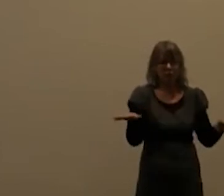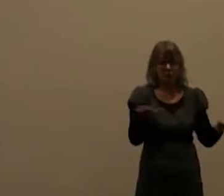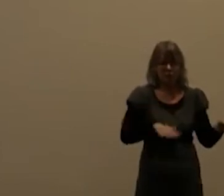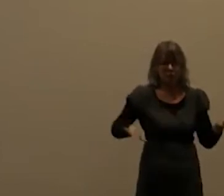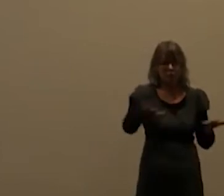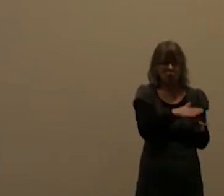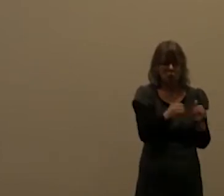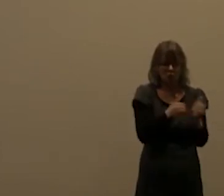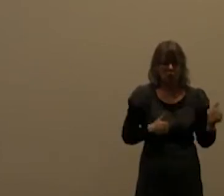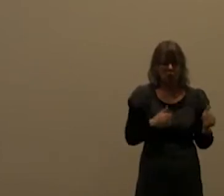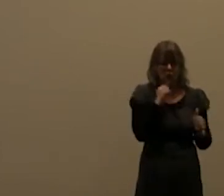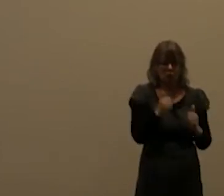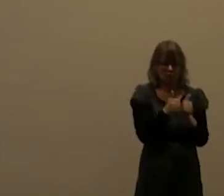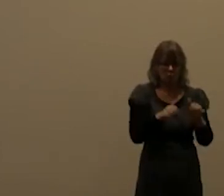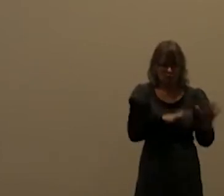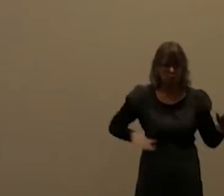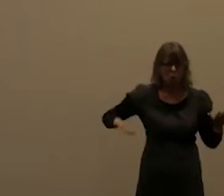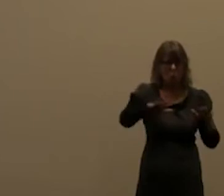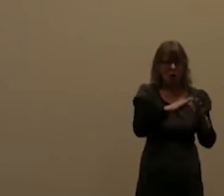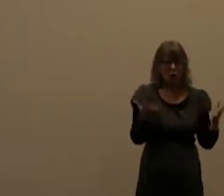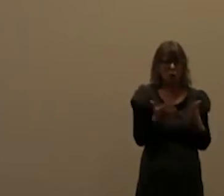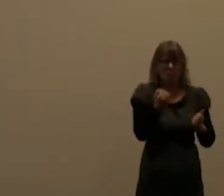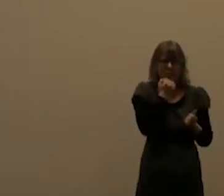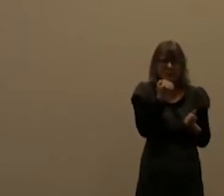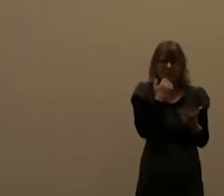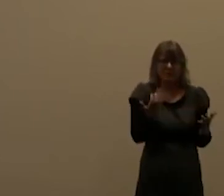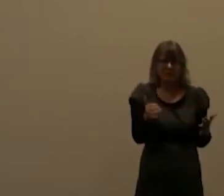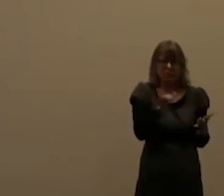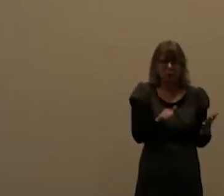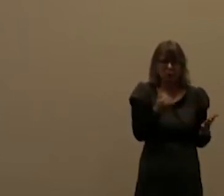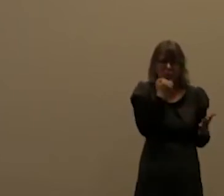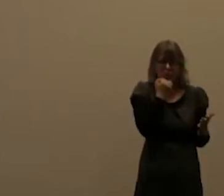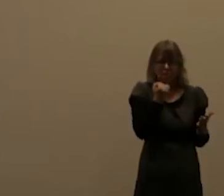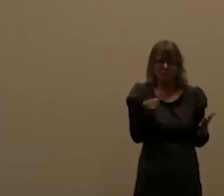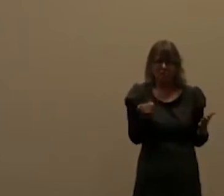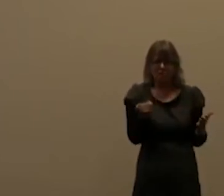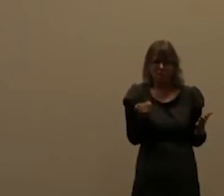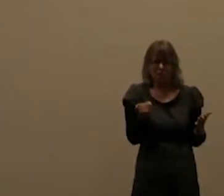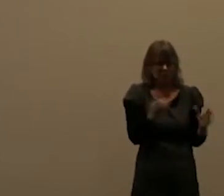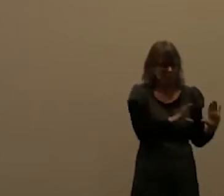If you make it org wide, where does the data go? Which Dataverse